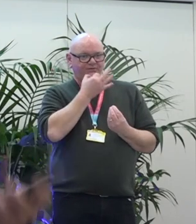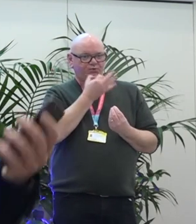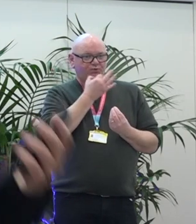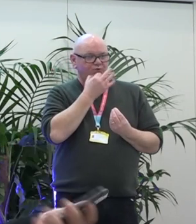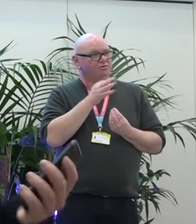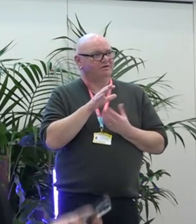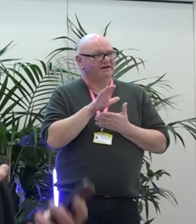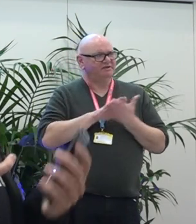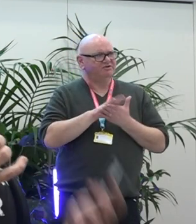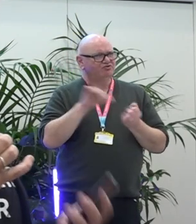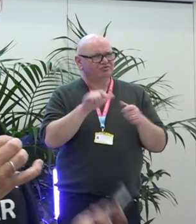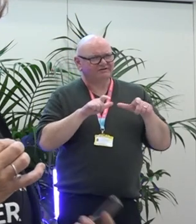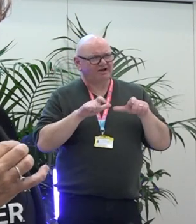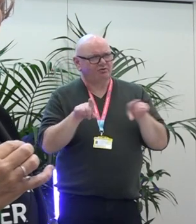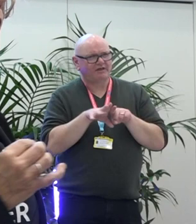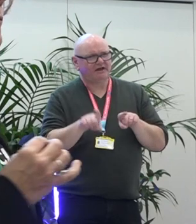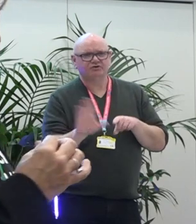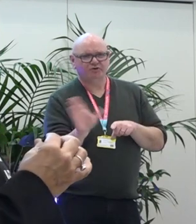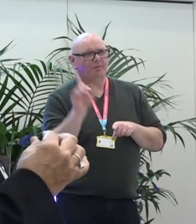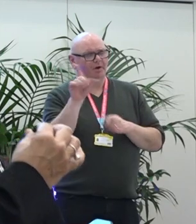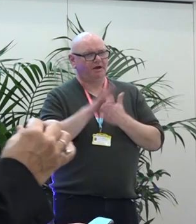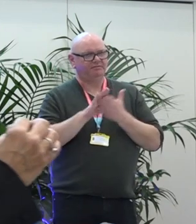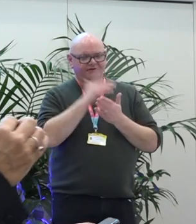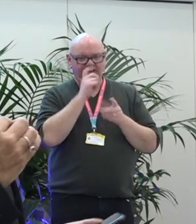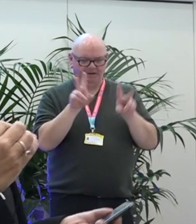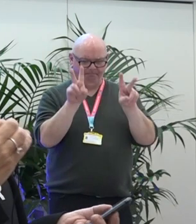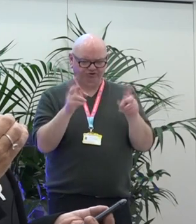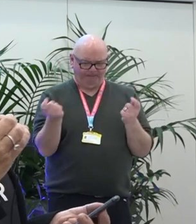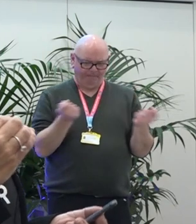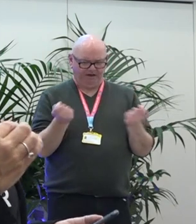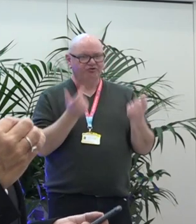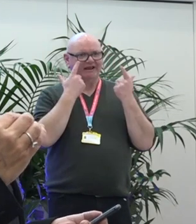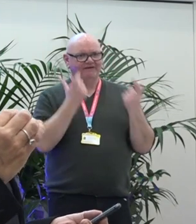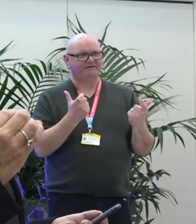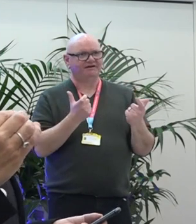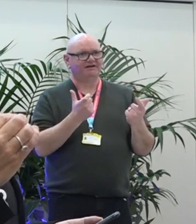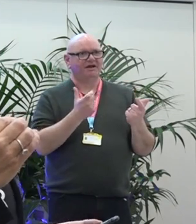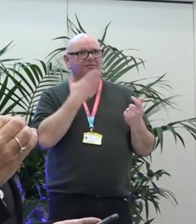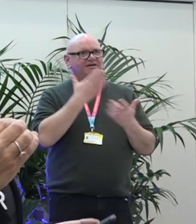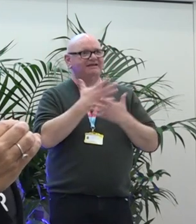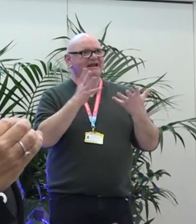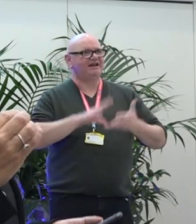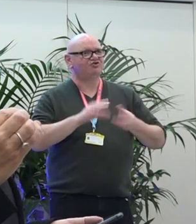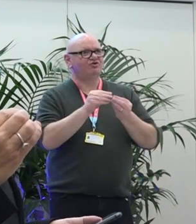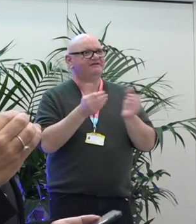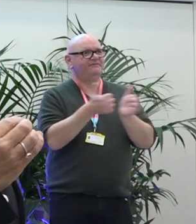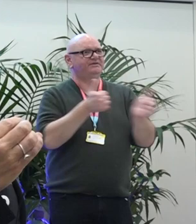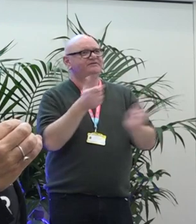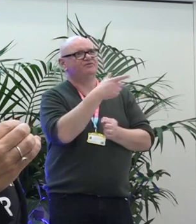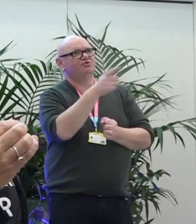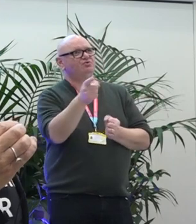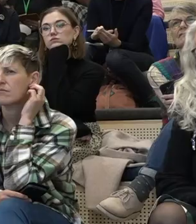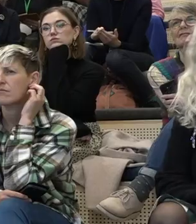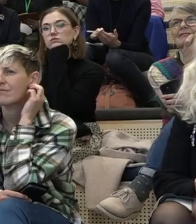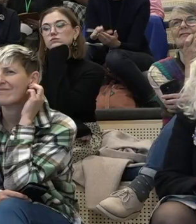mean that they spend their money really, really well. Can I get a whoop for any creative business in the audience who spends their money